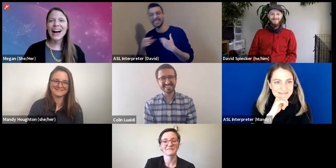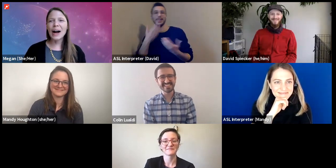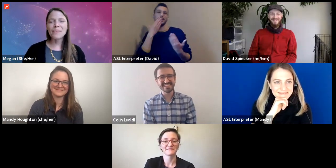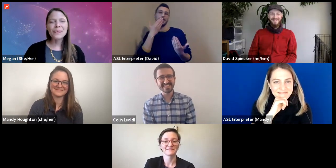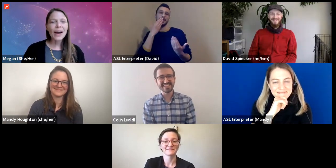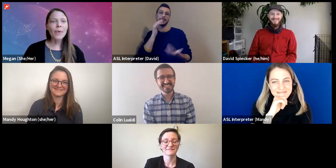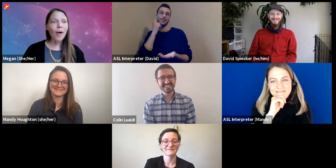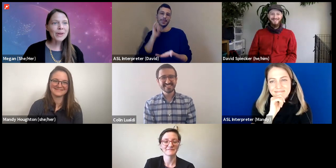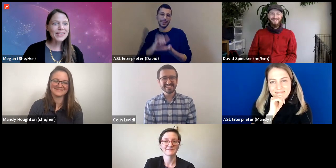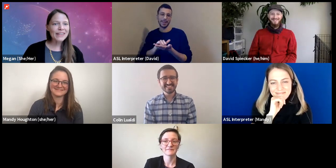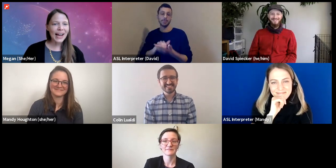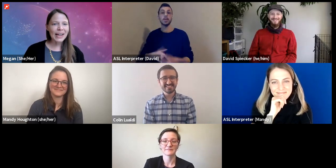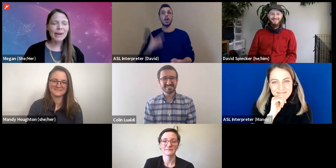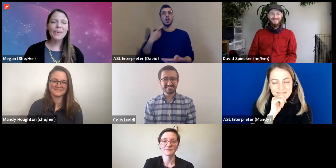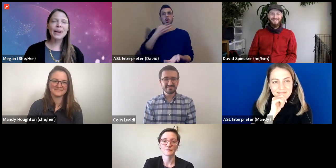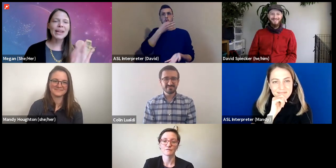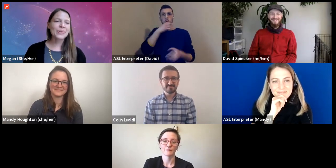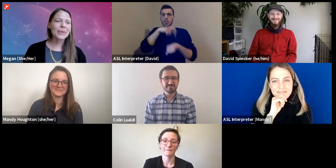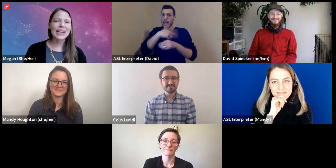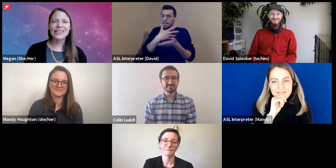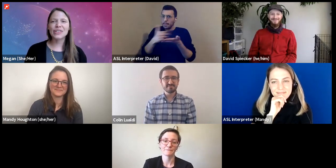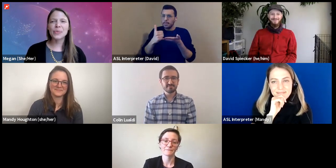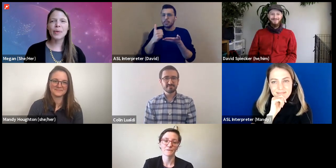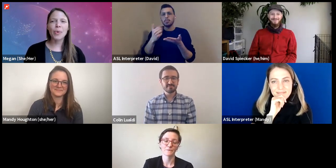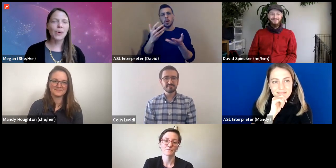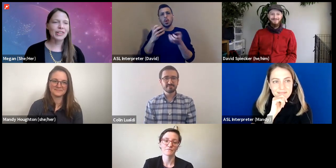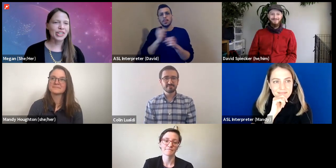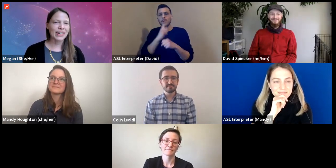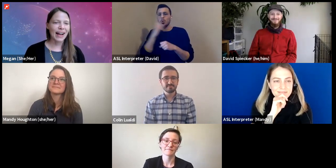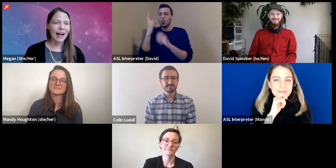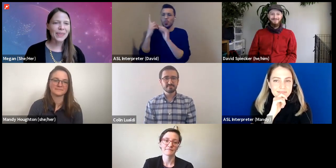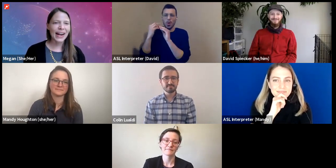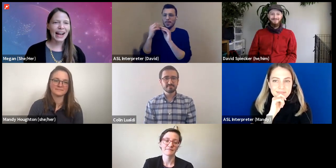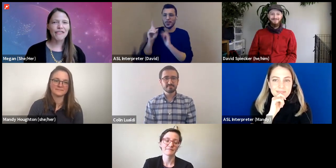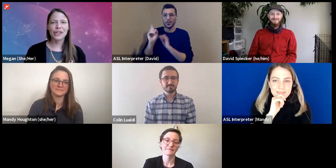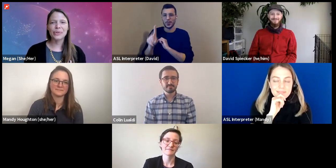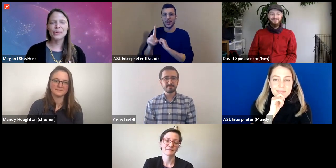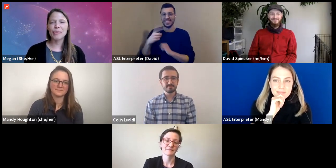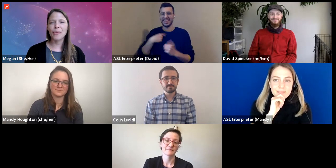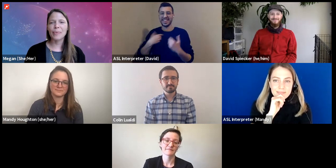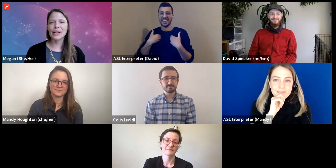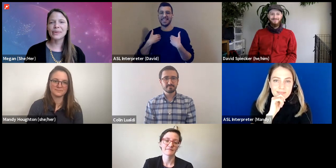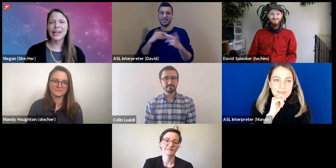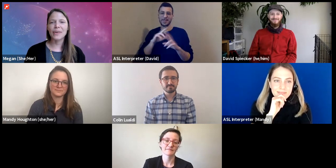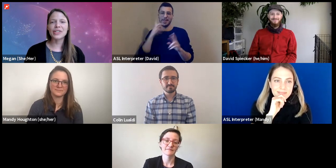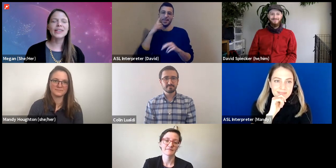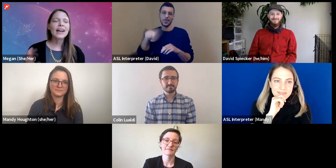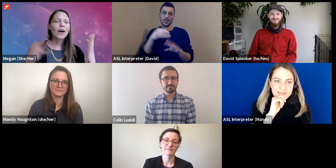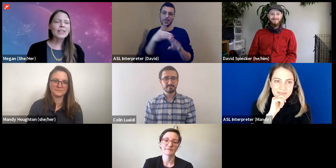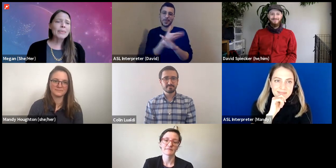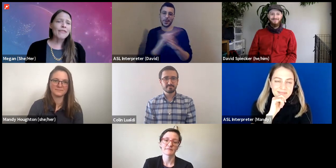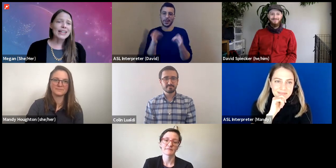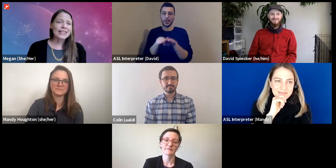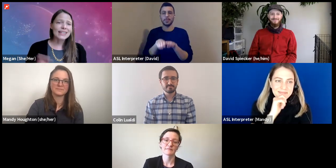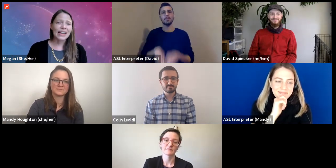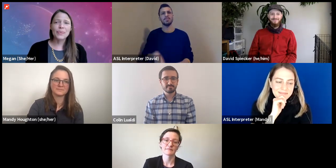that. We're almost out of time, but I want to make sure that we get to just one more question that I have for you before we close out, which is,